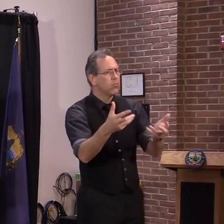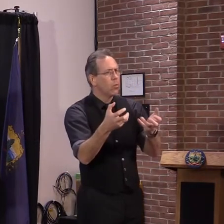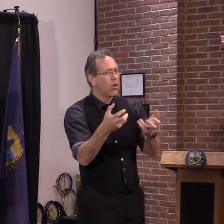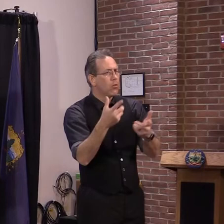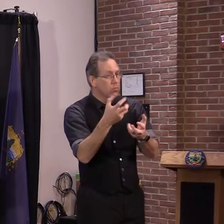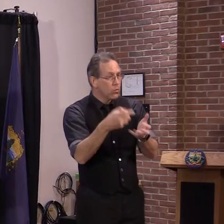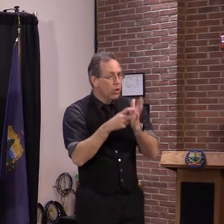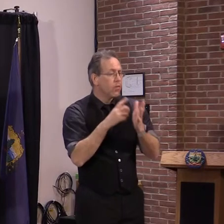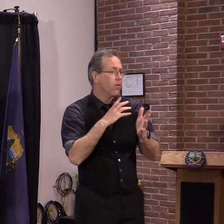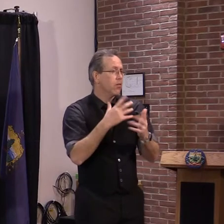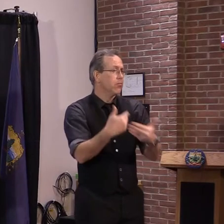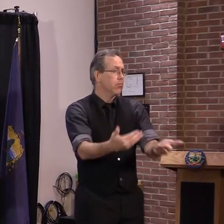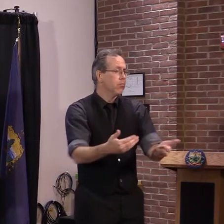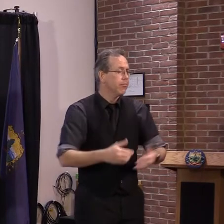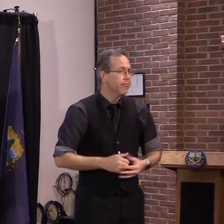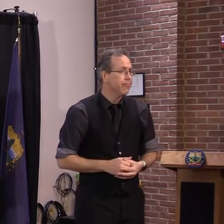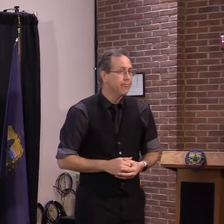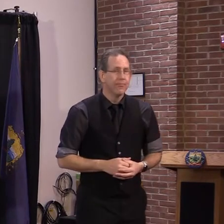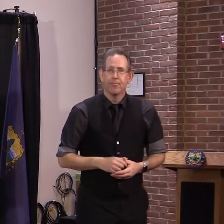That concludes my questions.